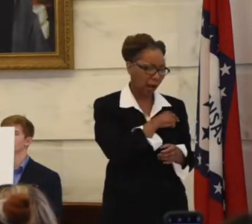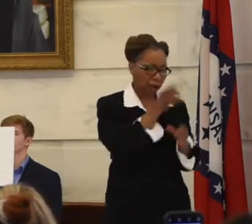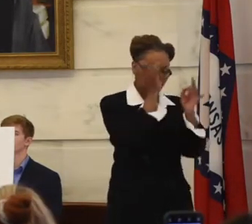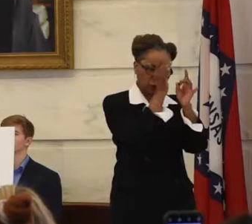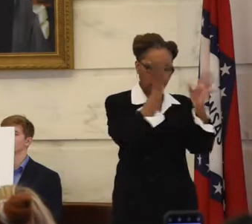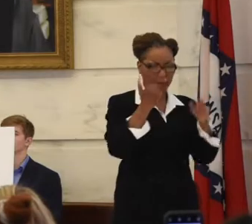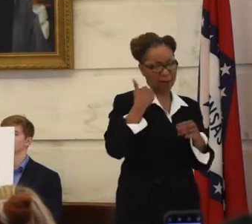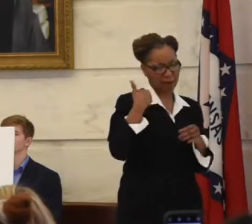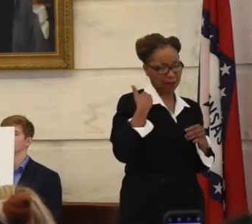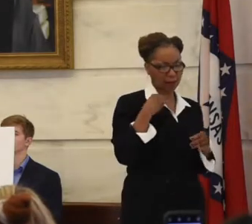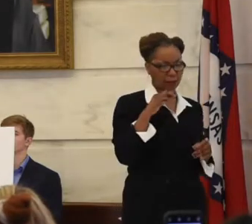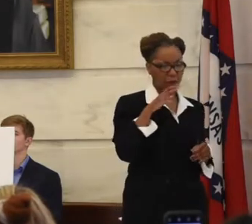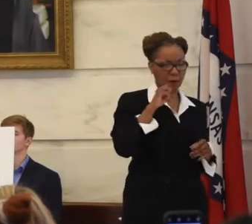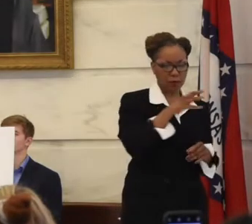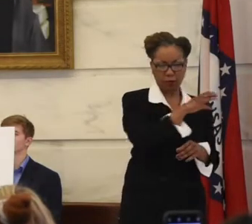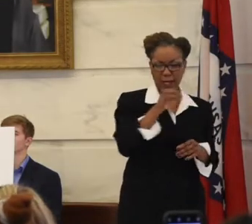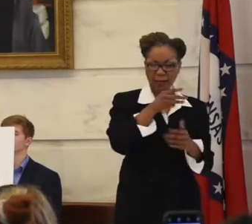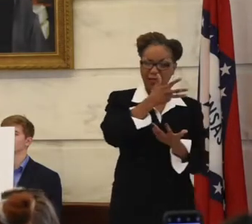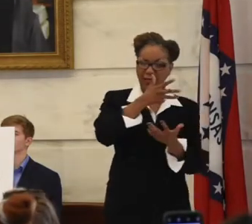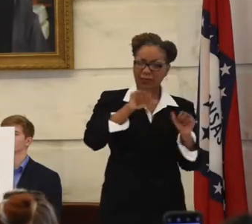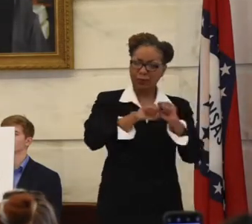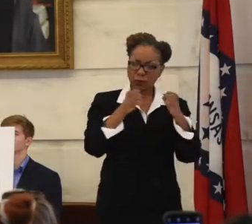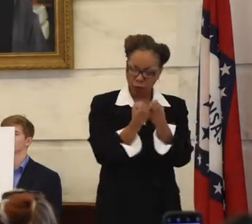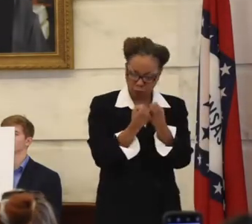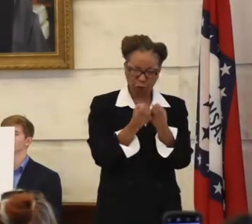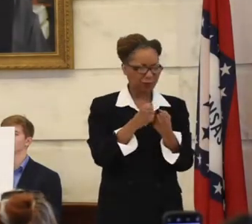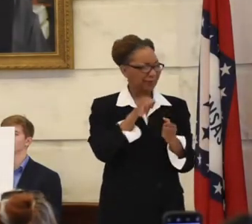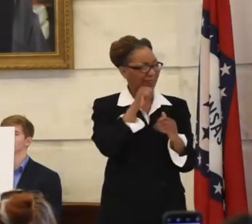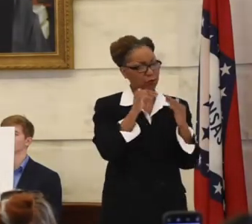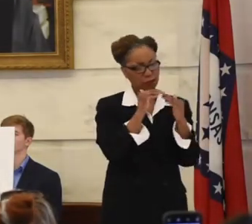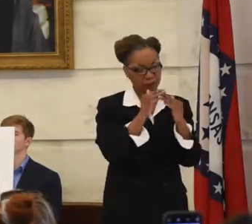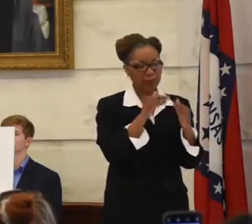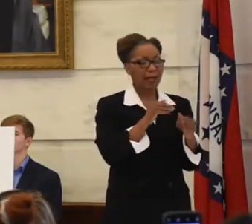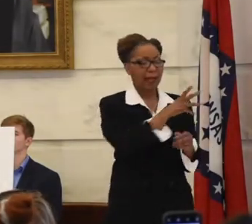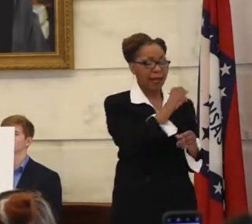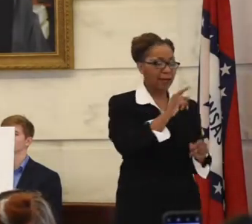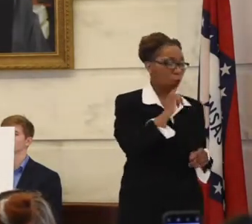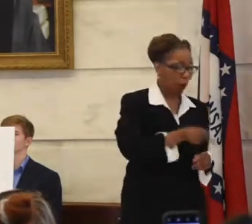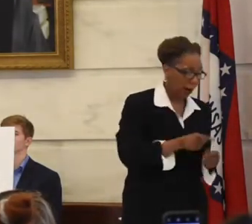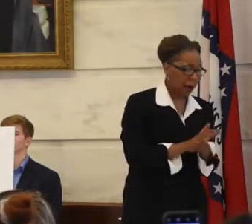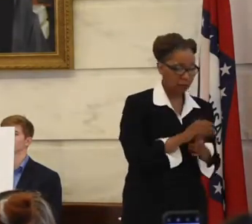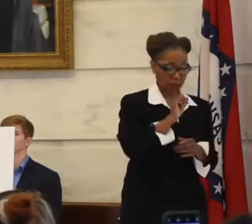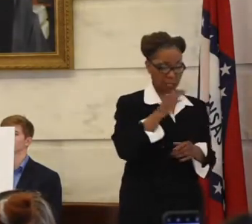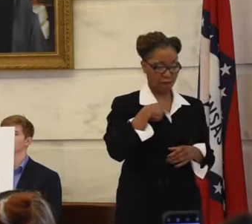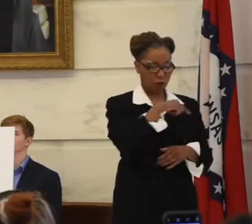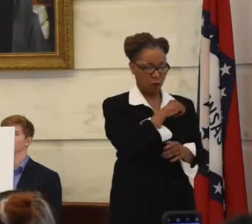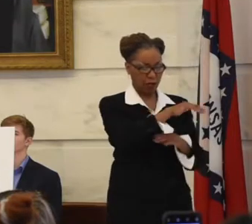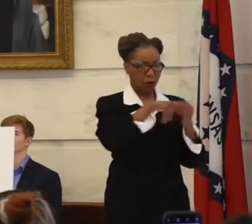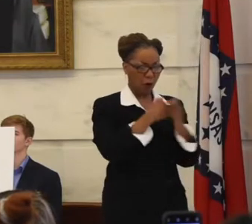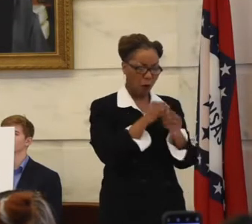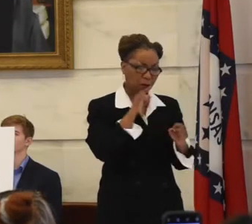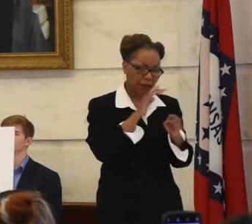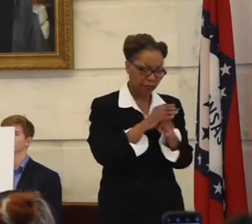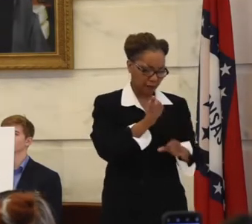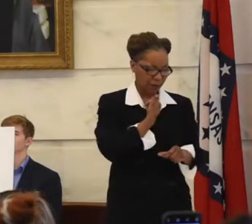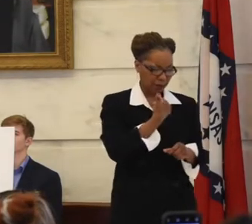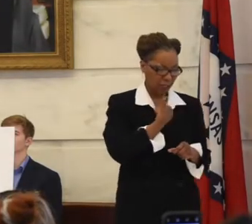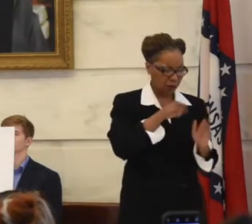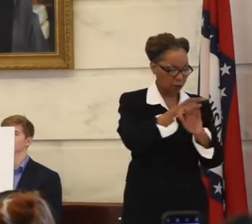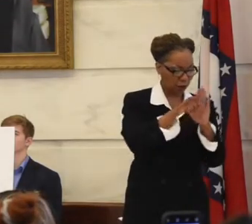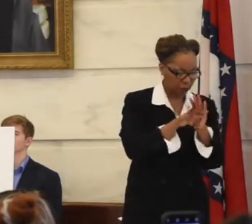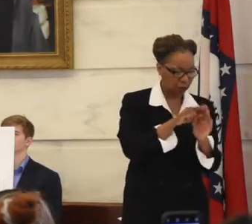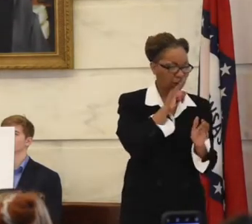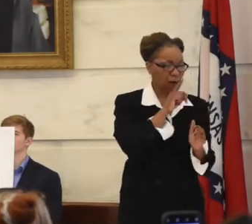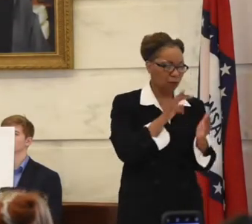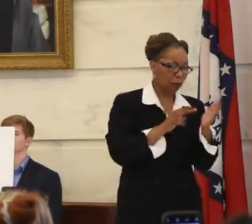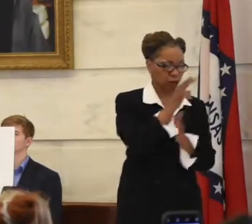traumatic past of racial and social injustices. And whereas if we all dedicate ourselves to the principles of